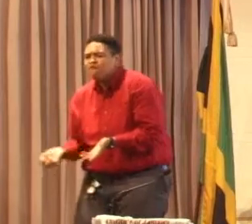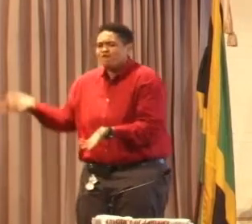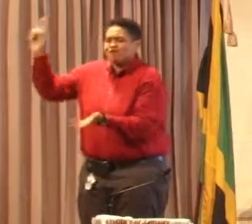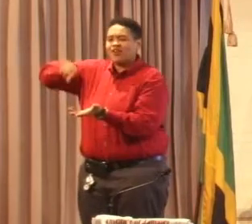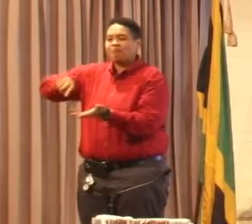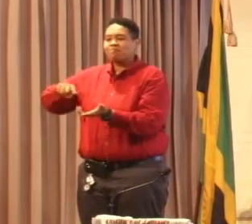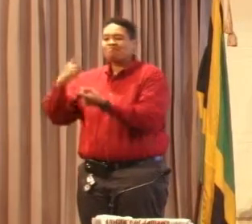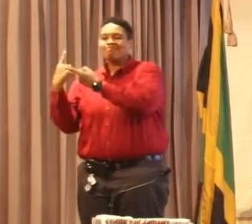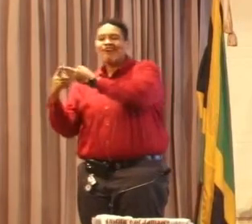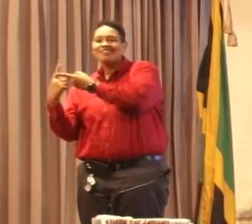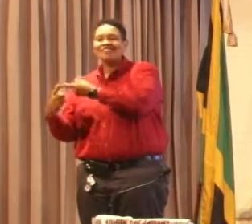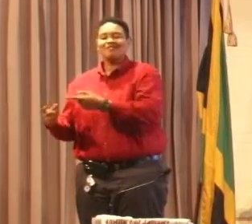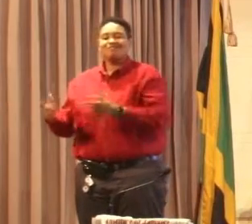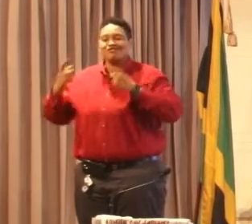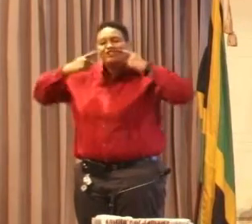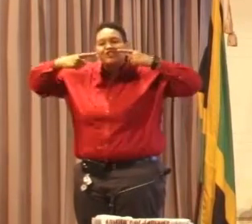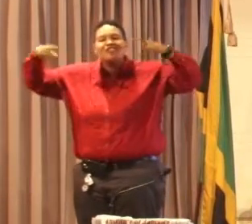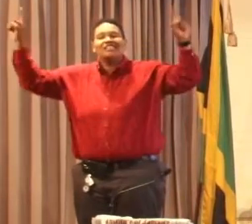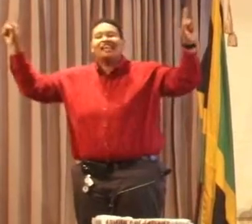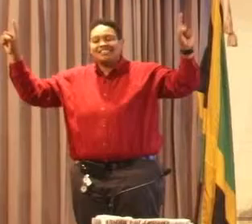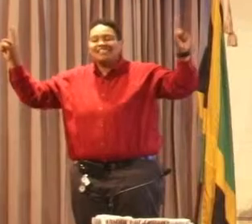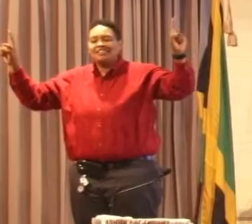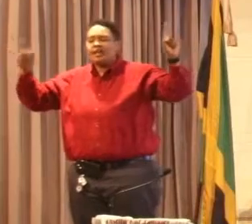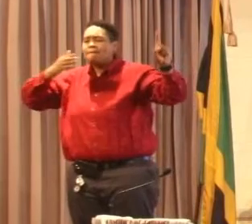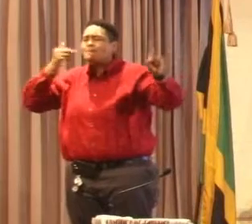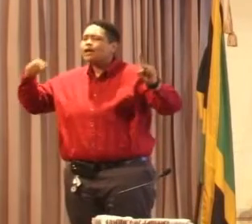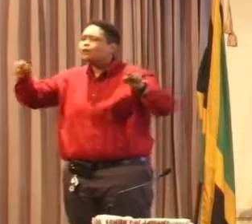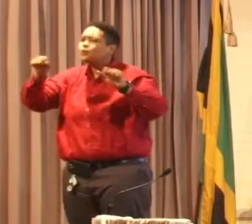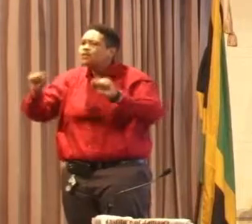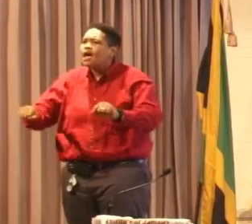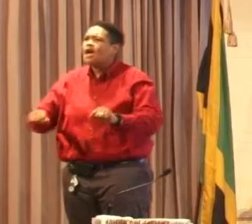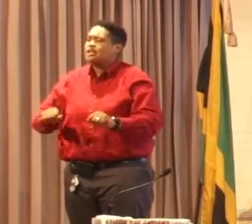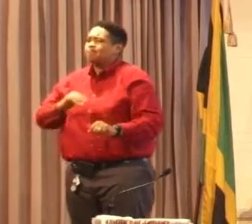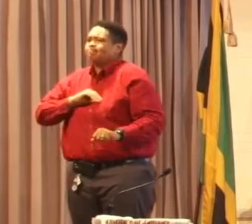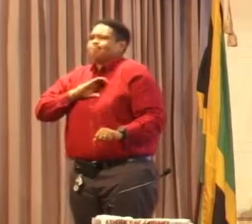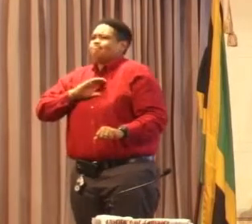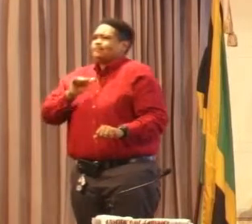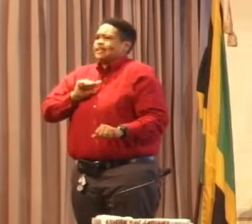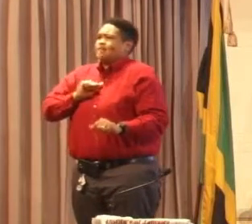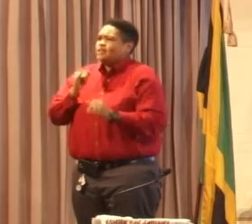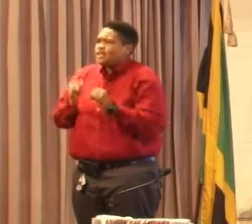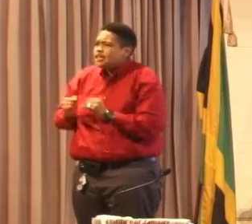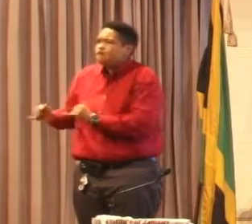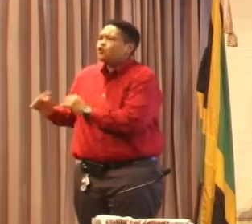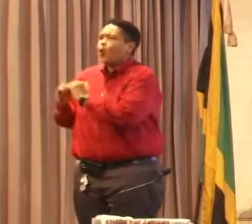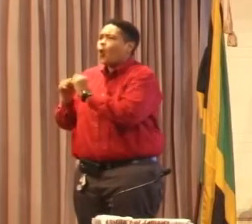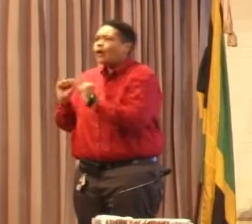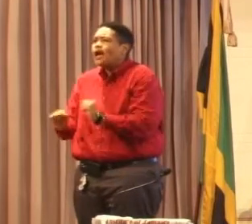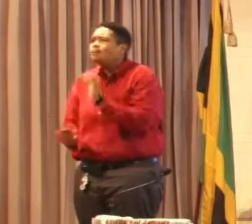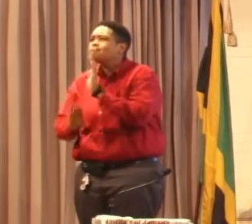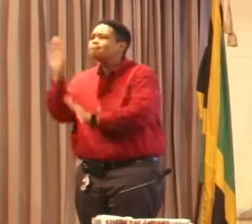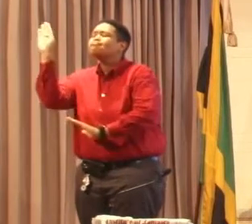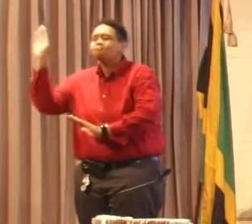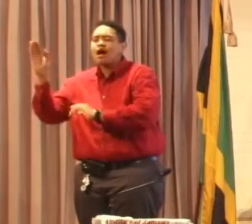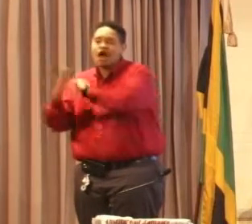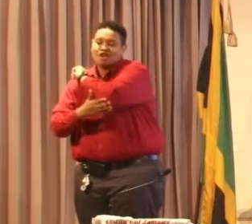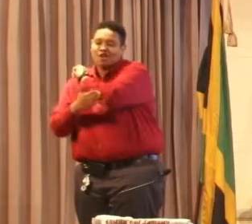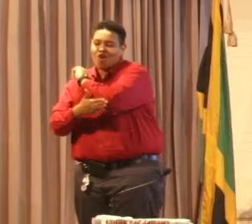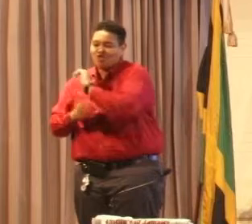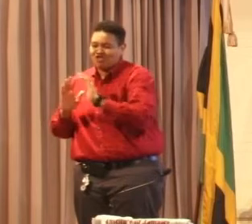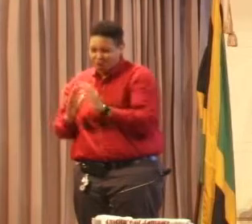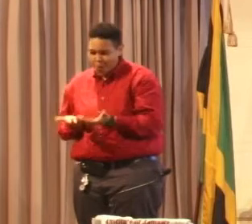the achievements, being the best that we can be as individuals and as a country.